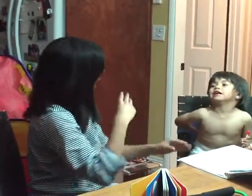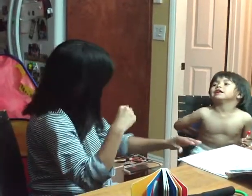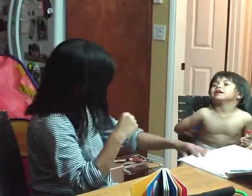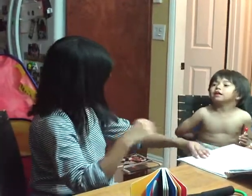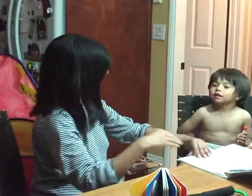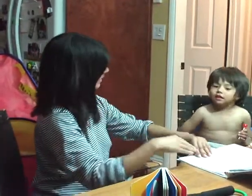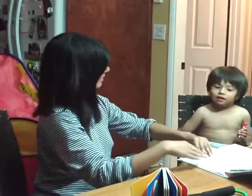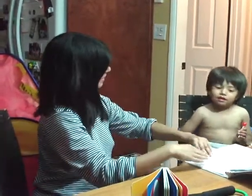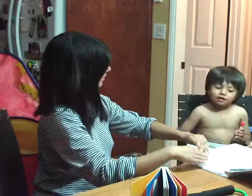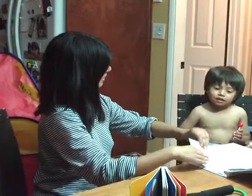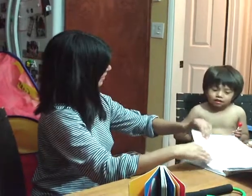And